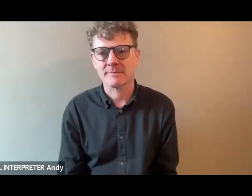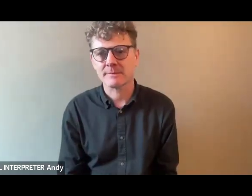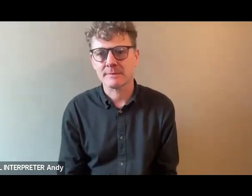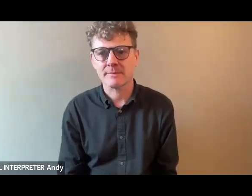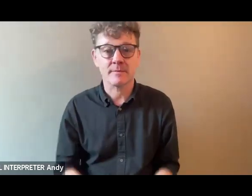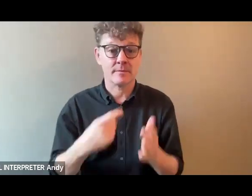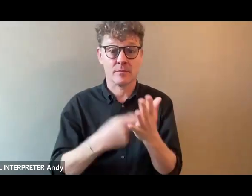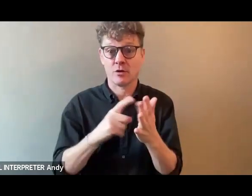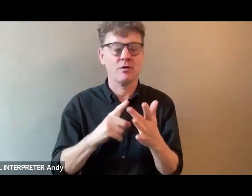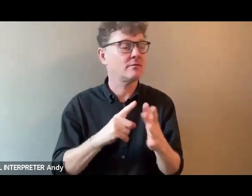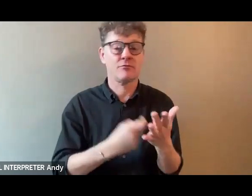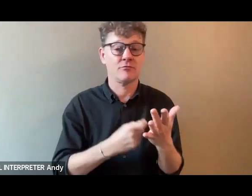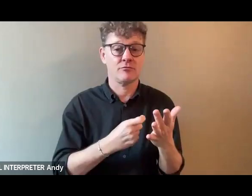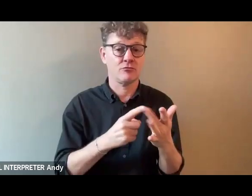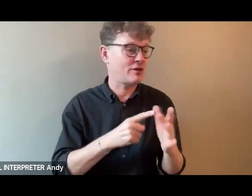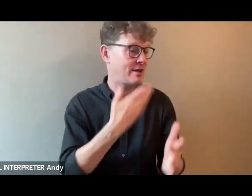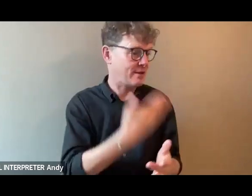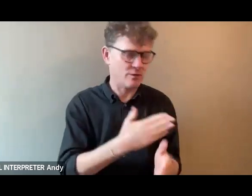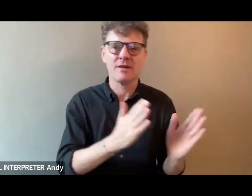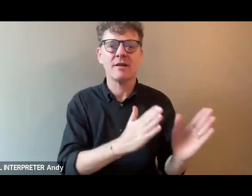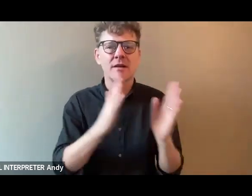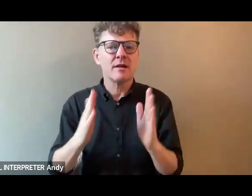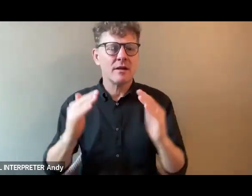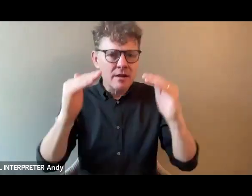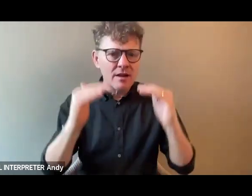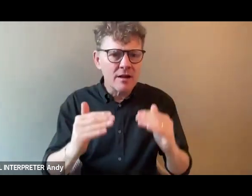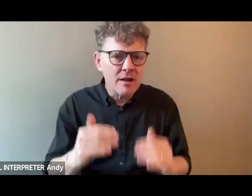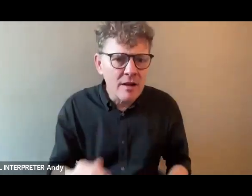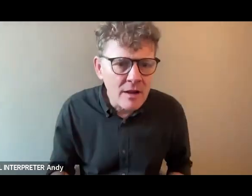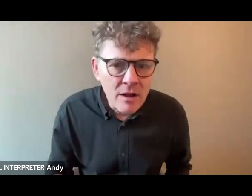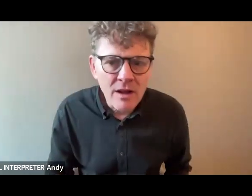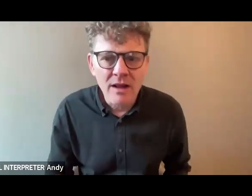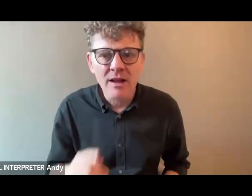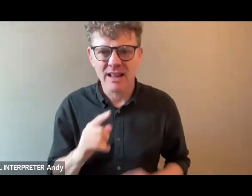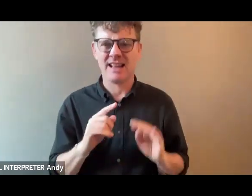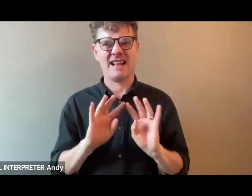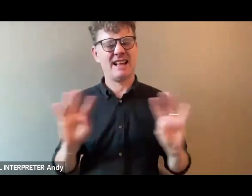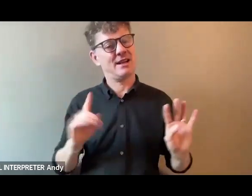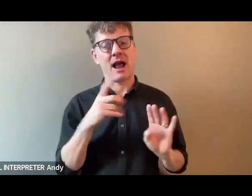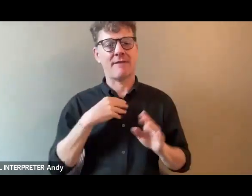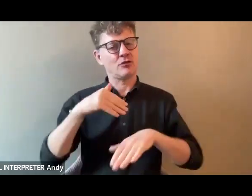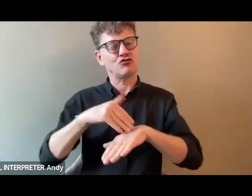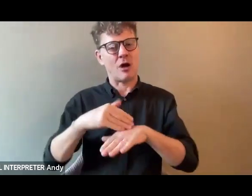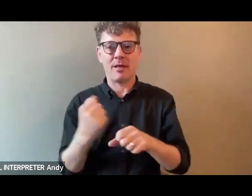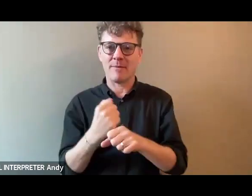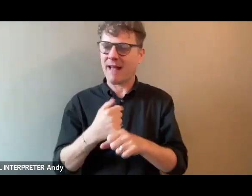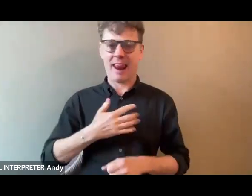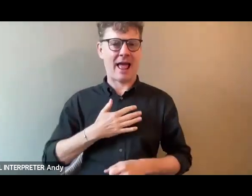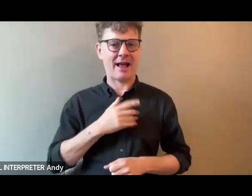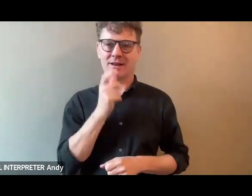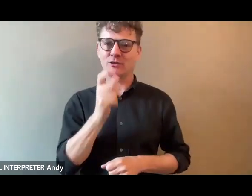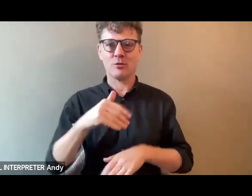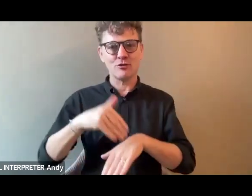you, Ria. And I'll move to the troublemaker in our midst. I quite like the term